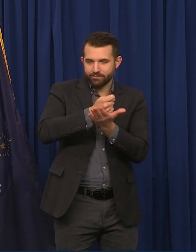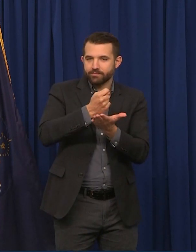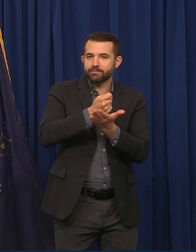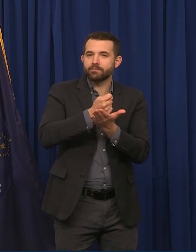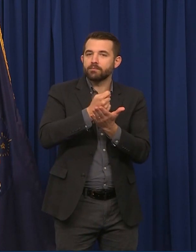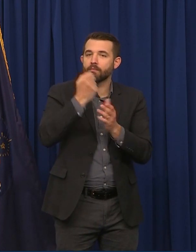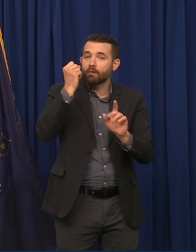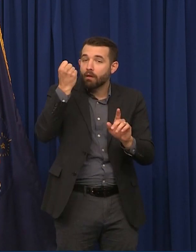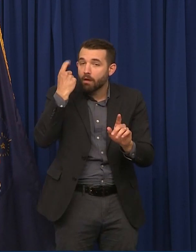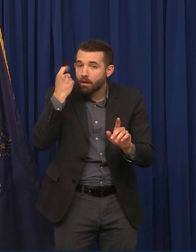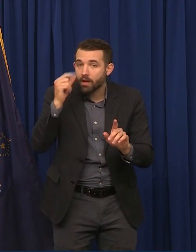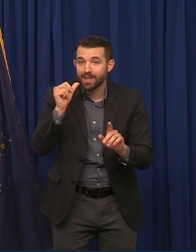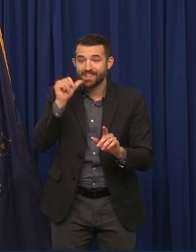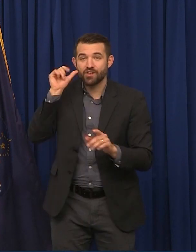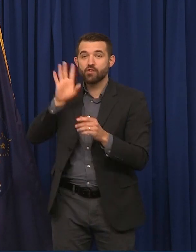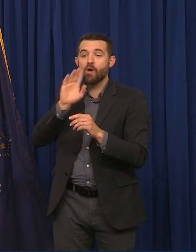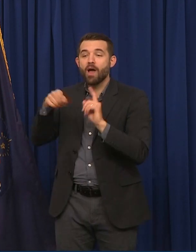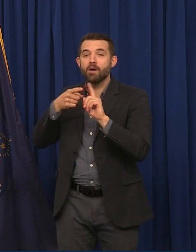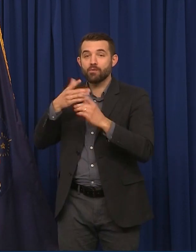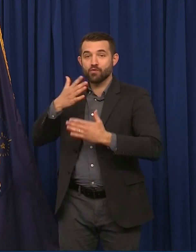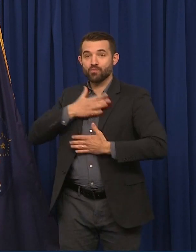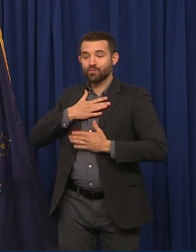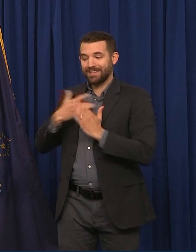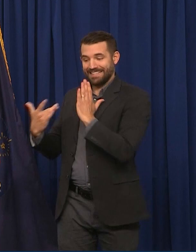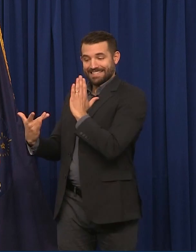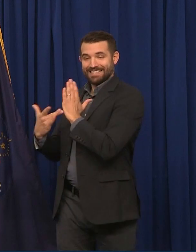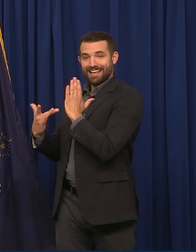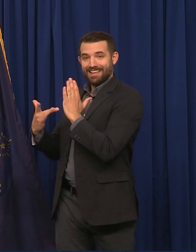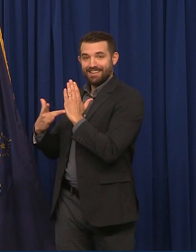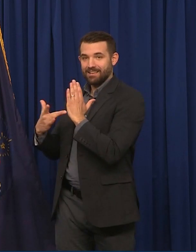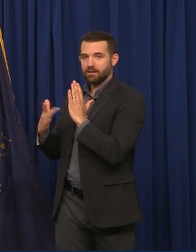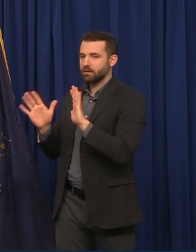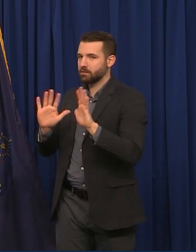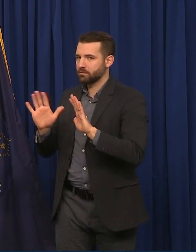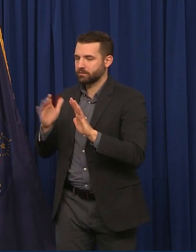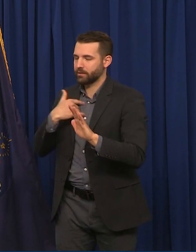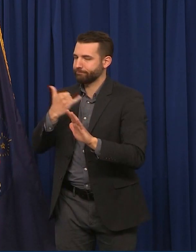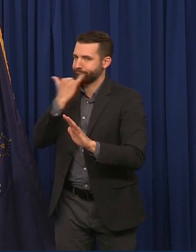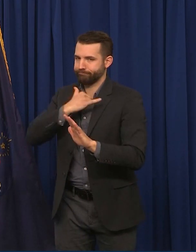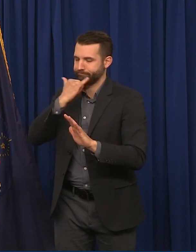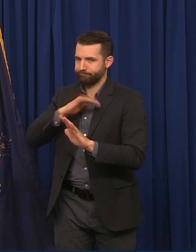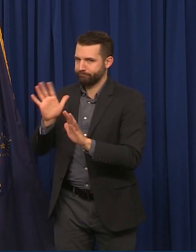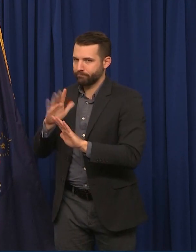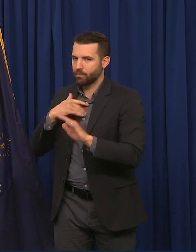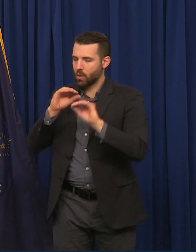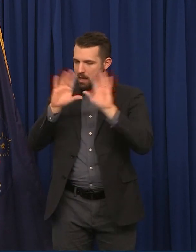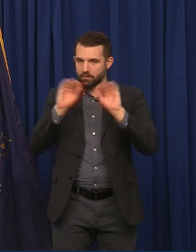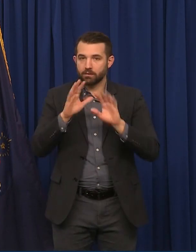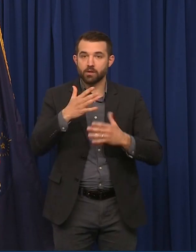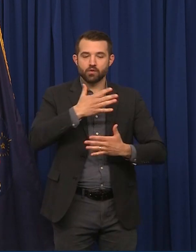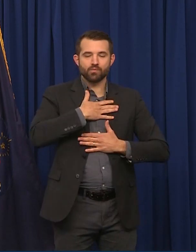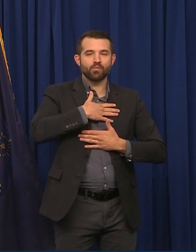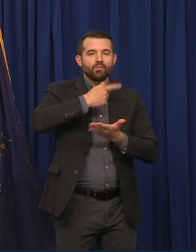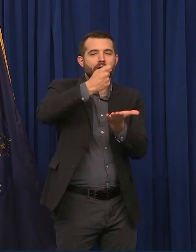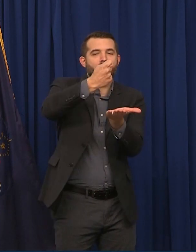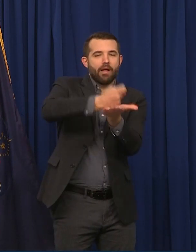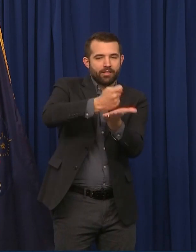incorrect. Respiratory therapists who are currently active in Maine hospitals across the state.